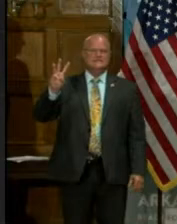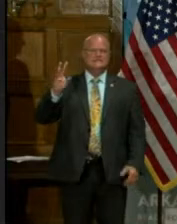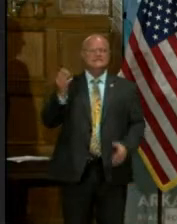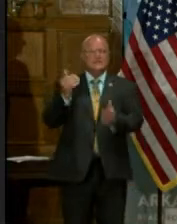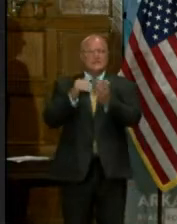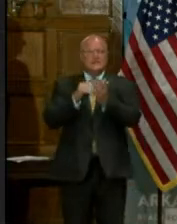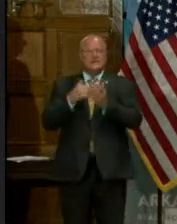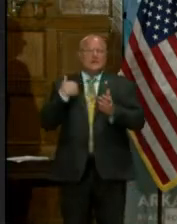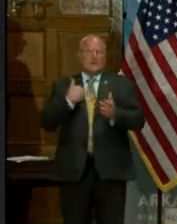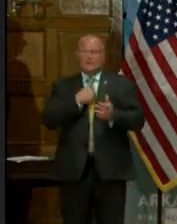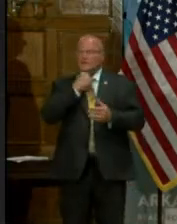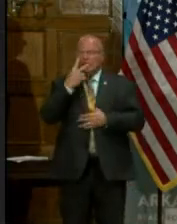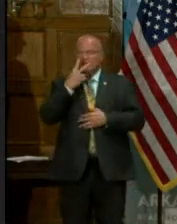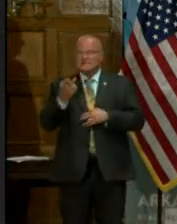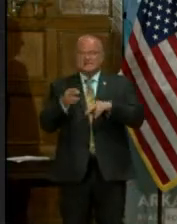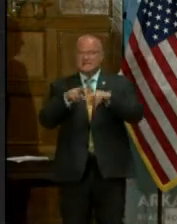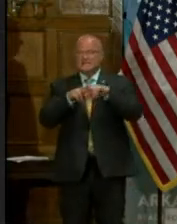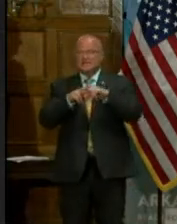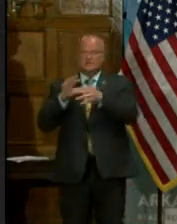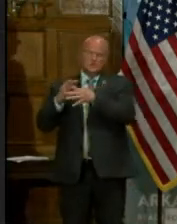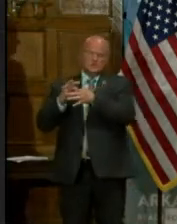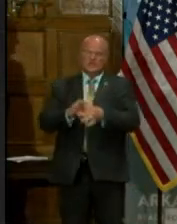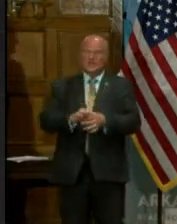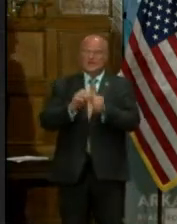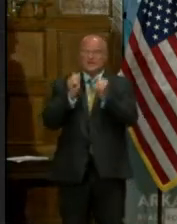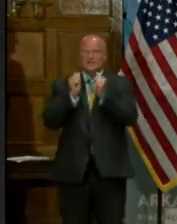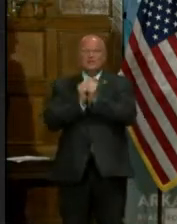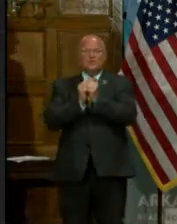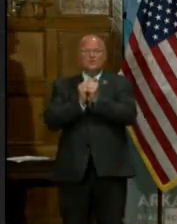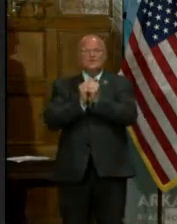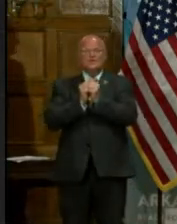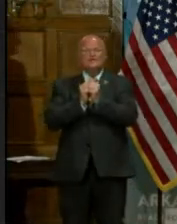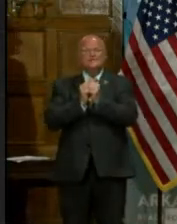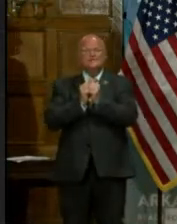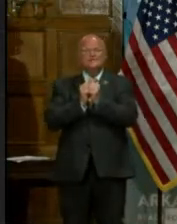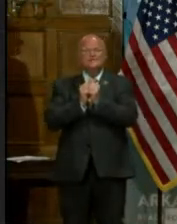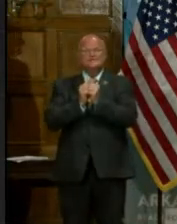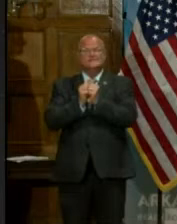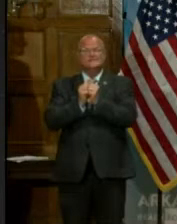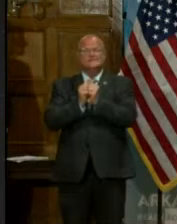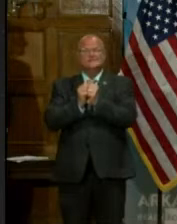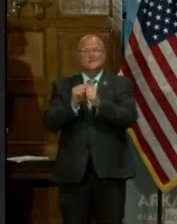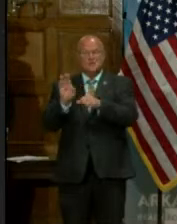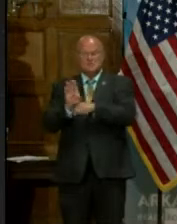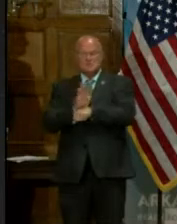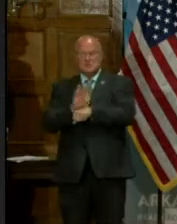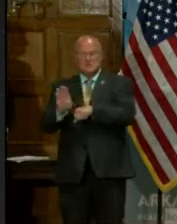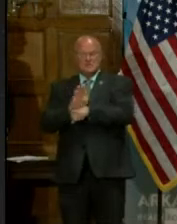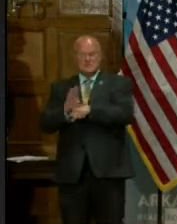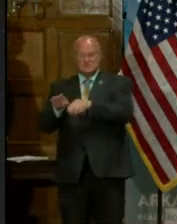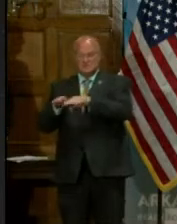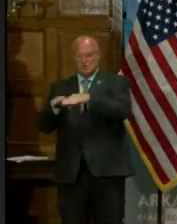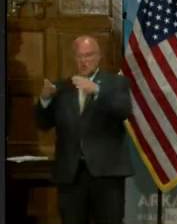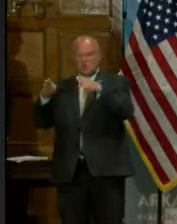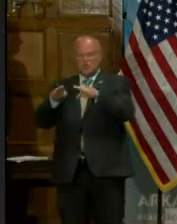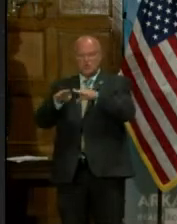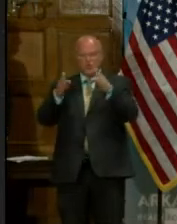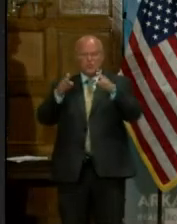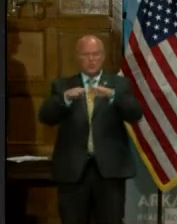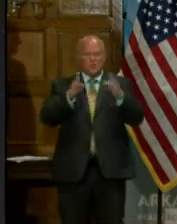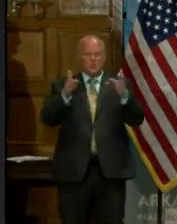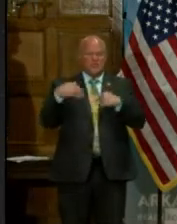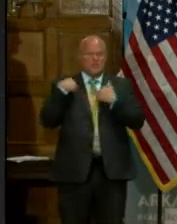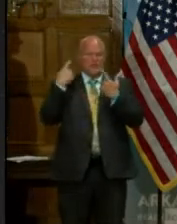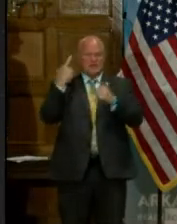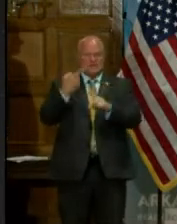And again, we've not seen increases related to the businesses that we've opened up over